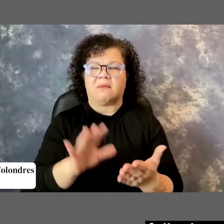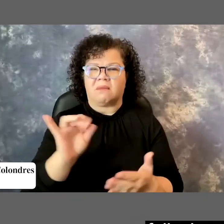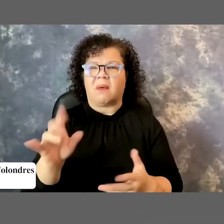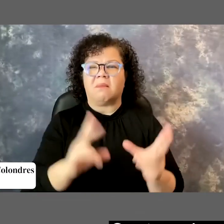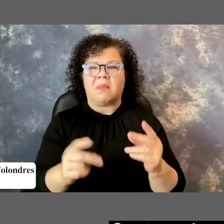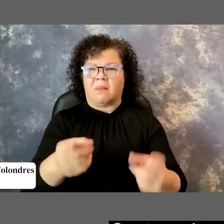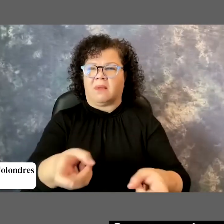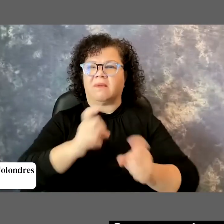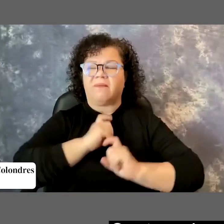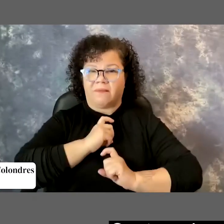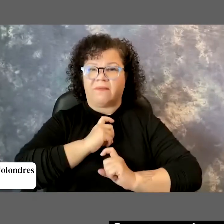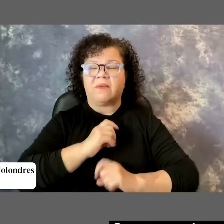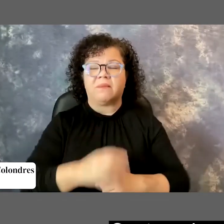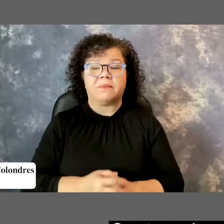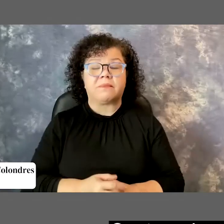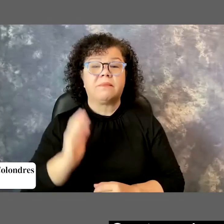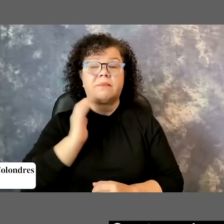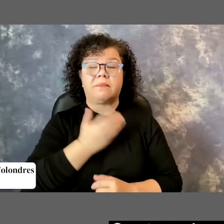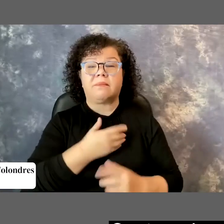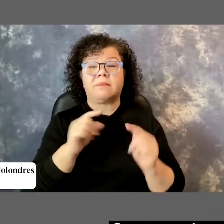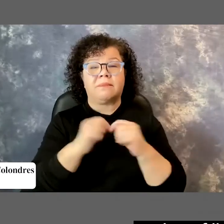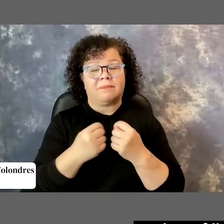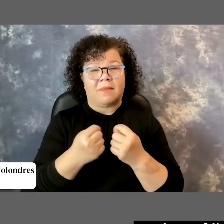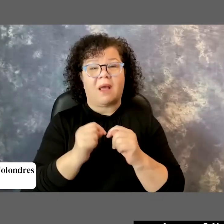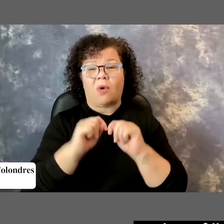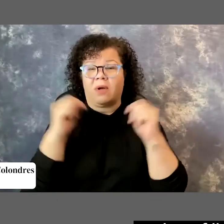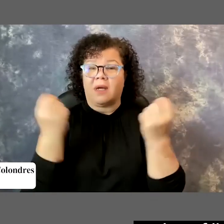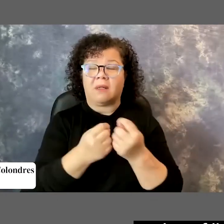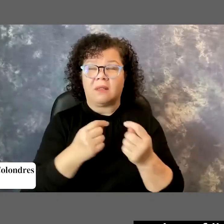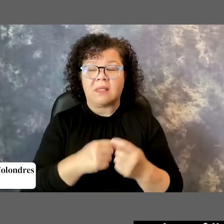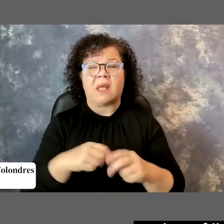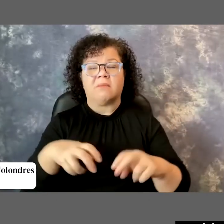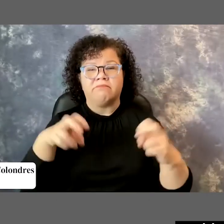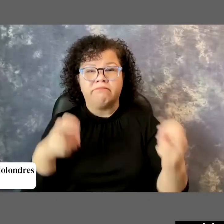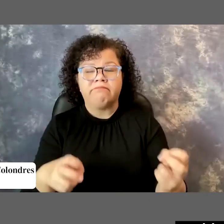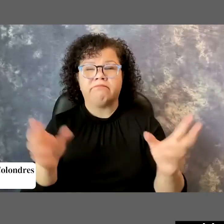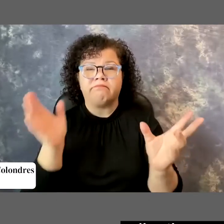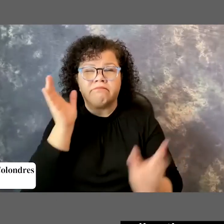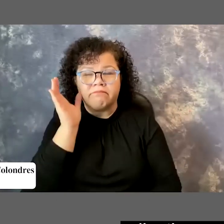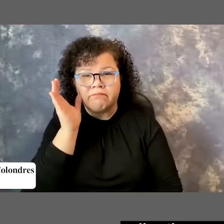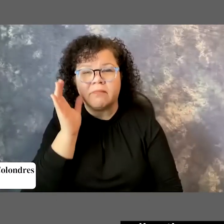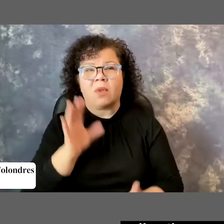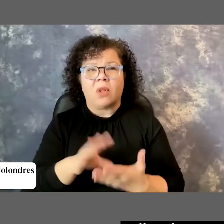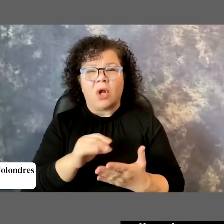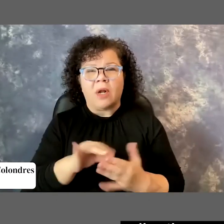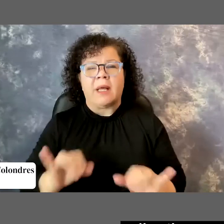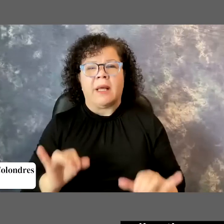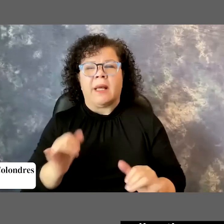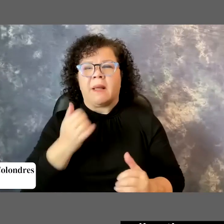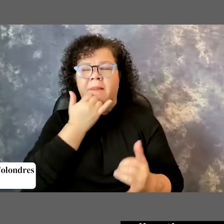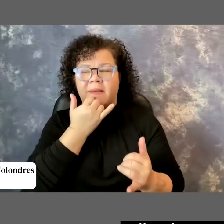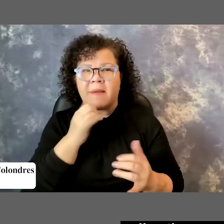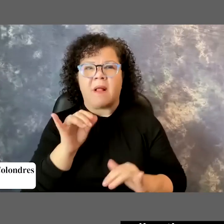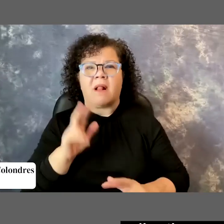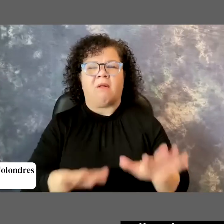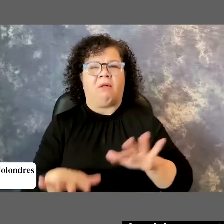with. Our team has gone through many cycles of listening, learning, making mistakes, adjusting our